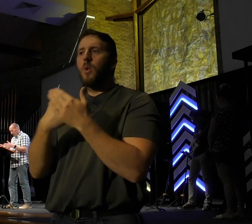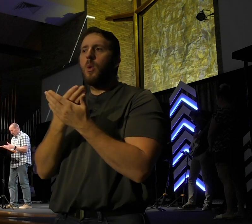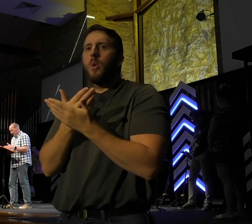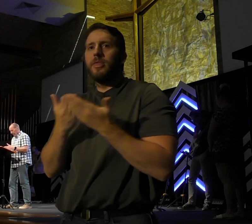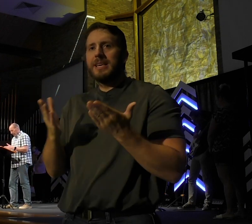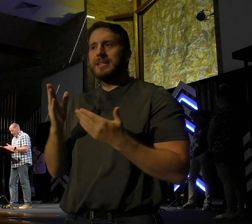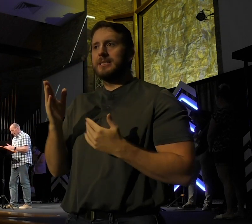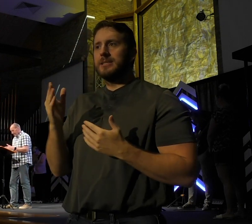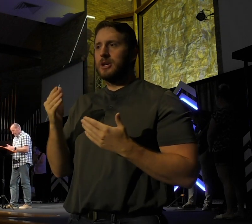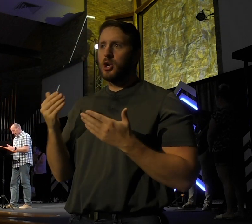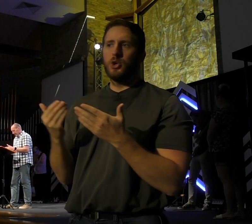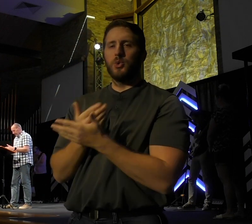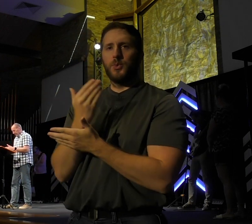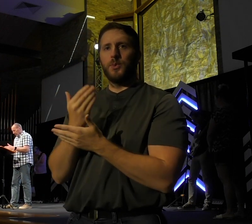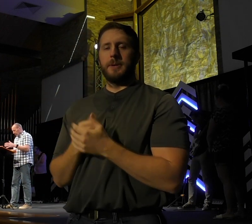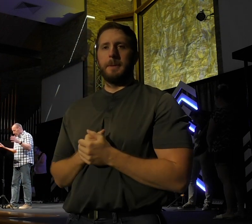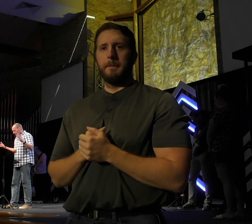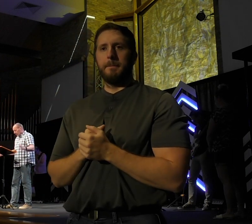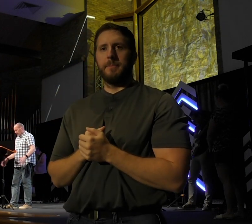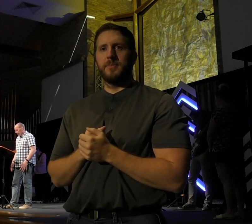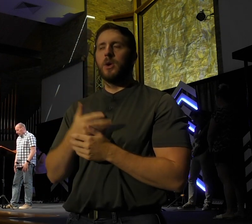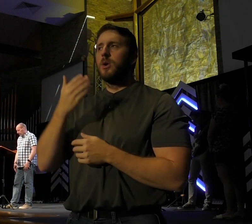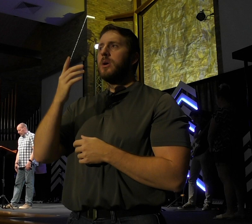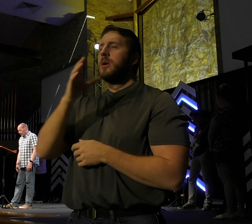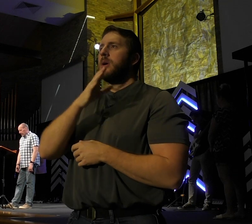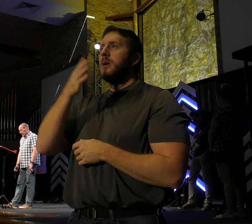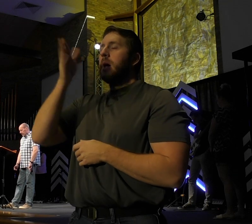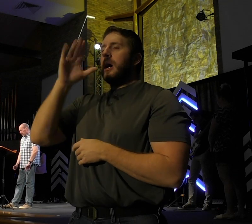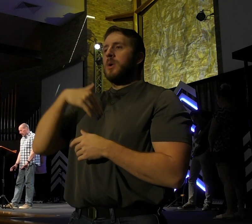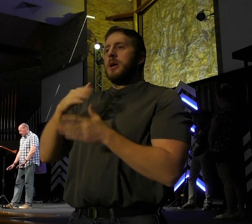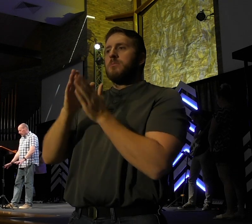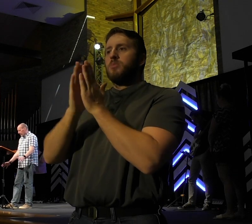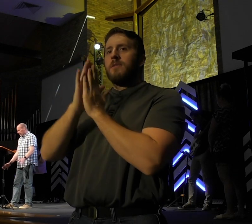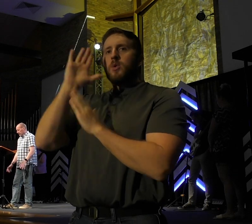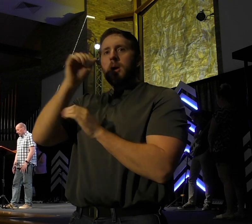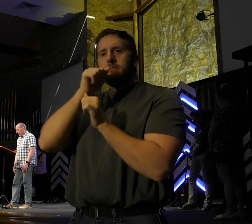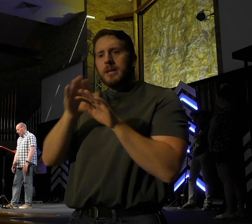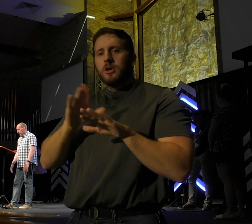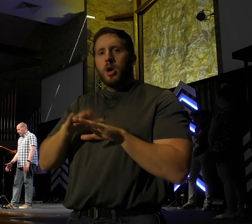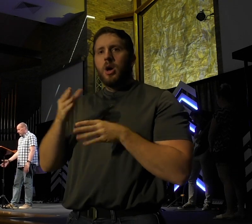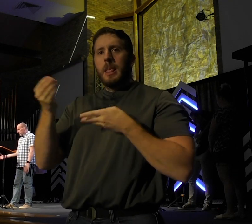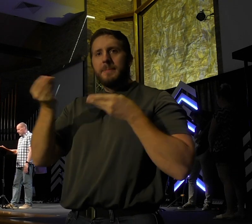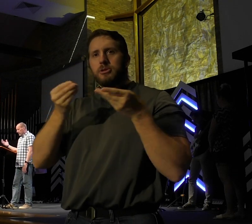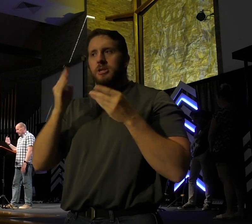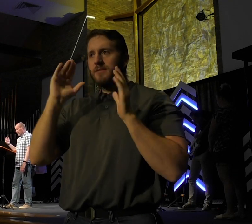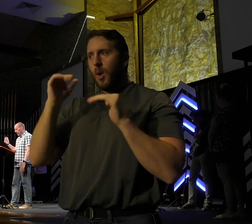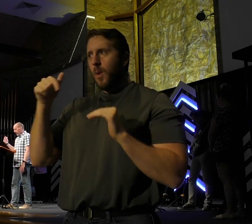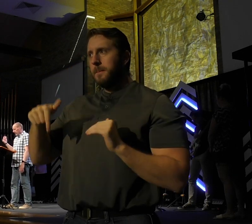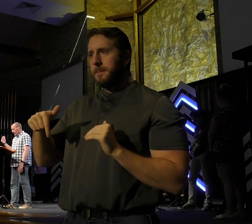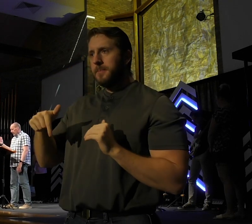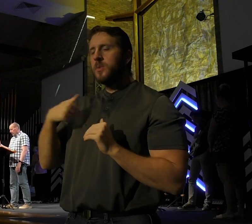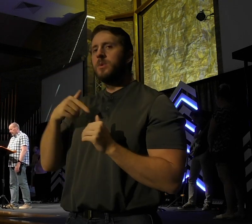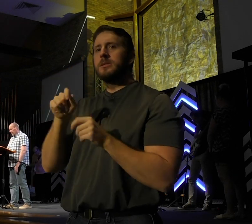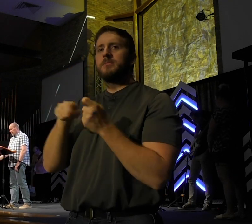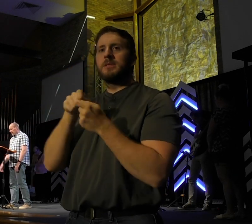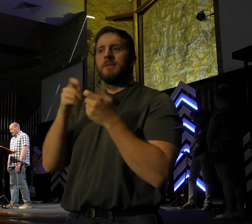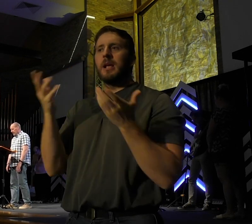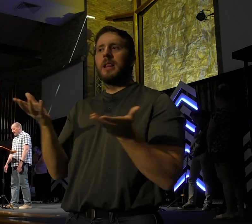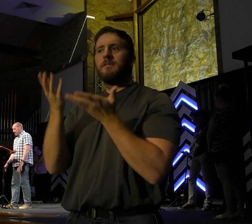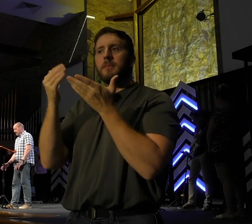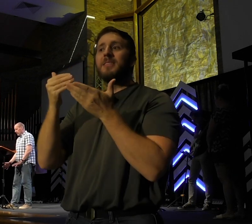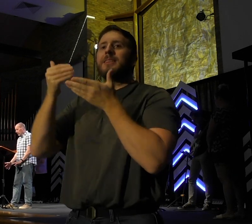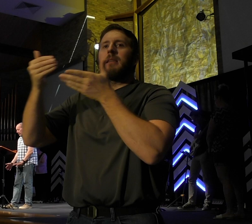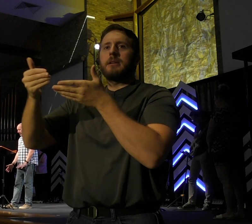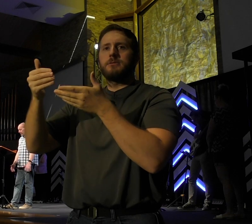things new. Oh, Lord God, we pray for your blessing upon the ministries of hope, and we specifically lift up to you the